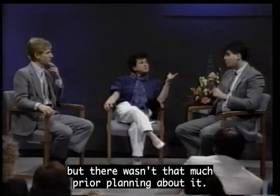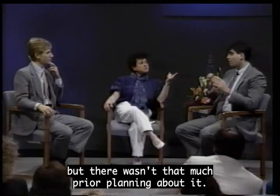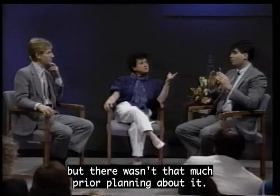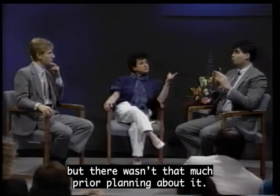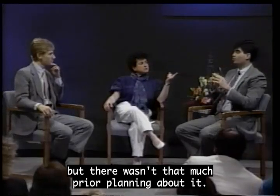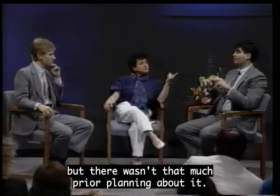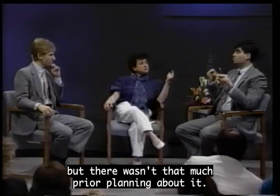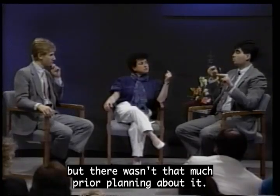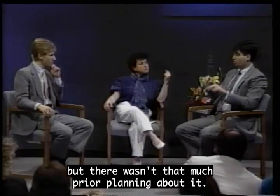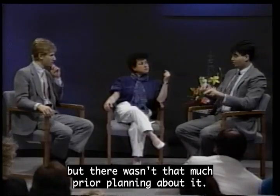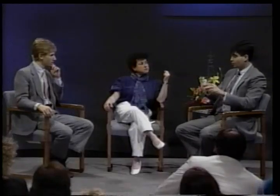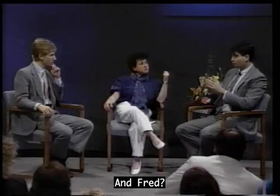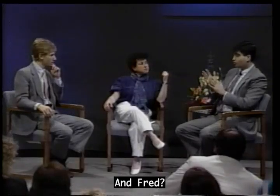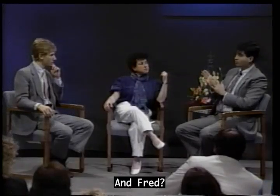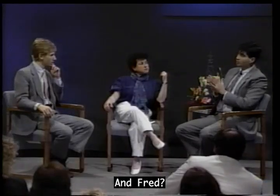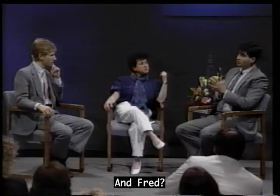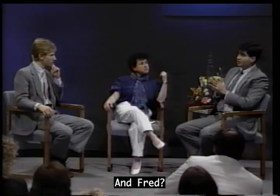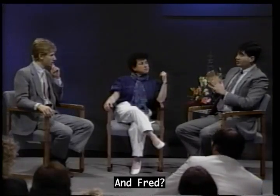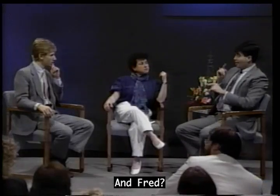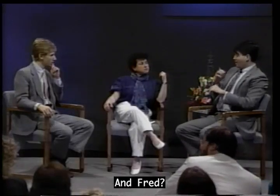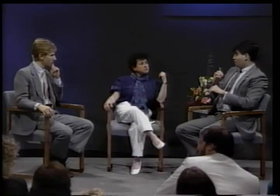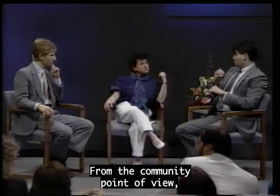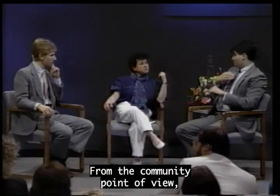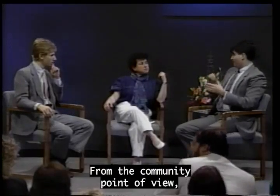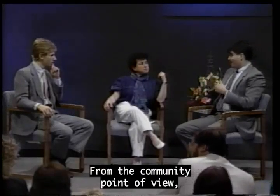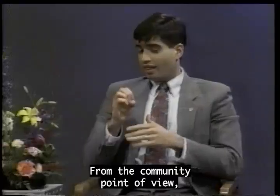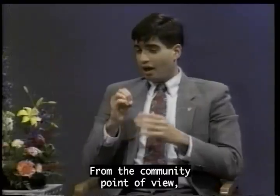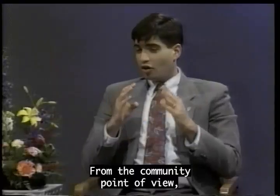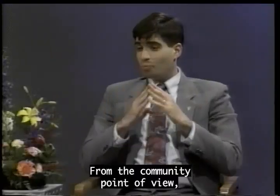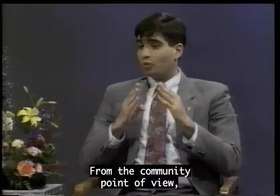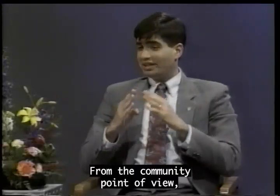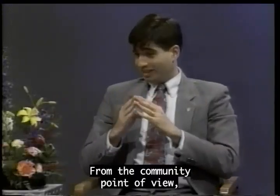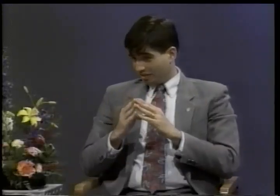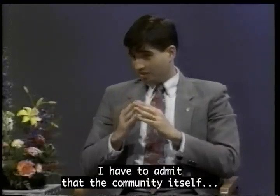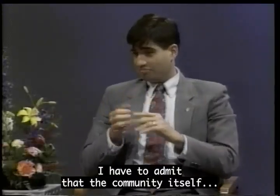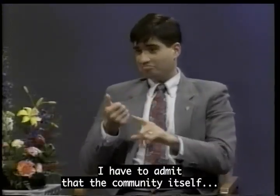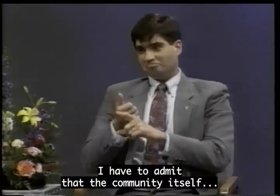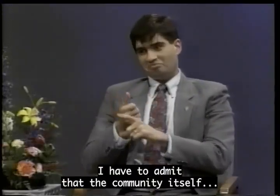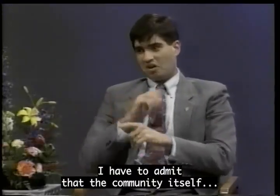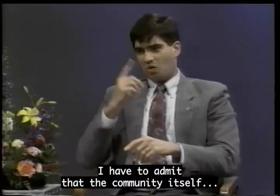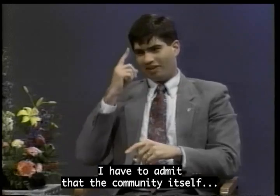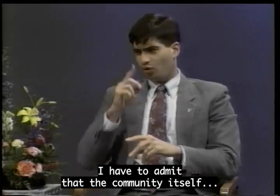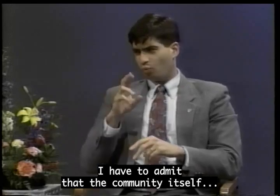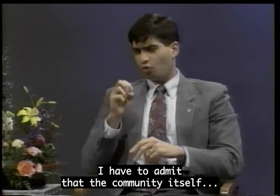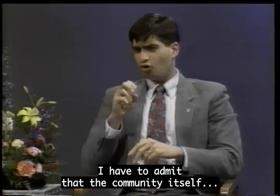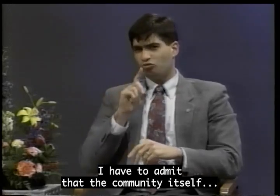planning about it. And Fred? From the community point of view, I have to admit that the community itself